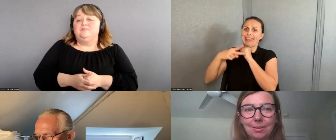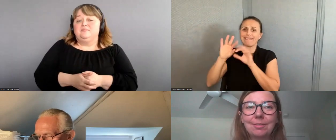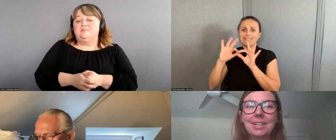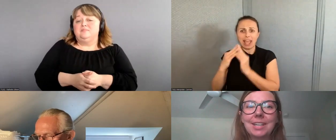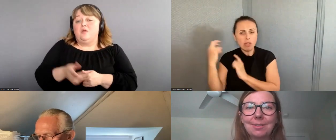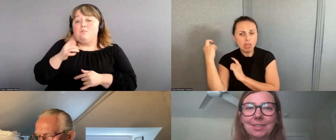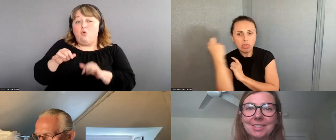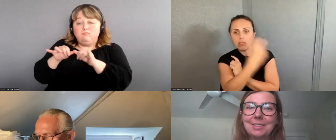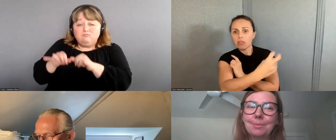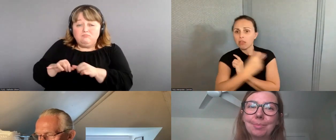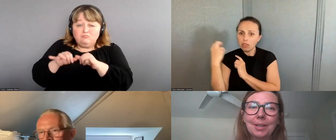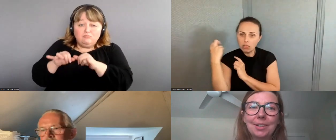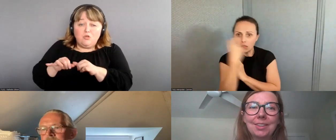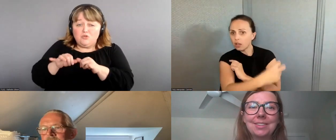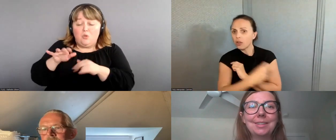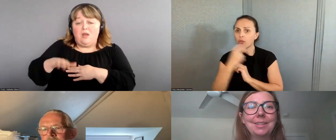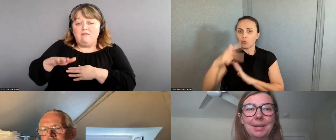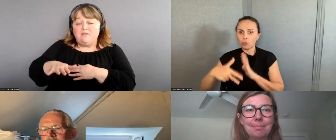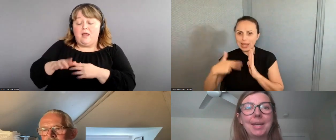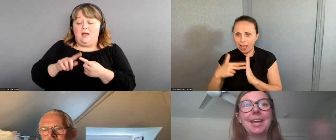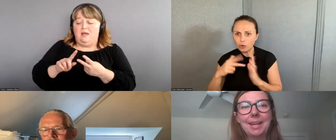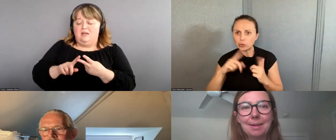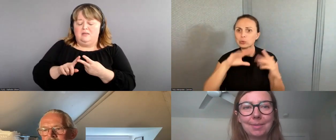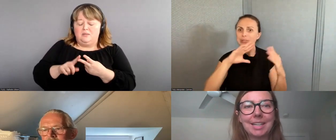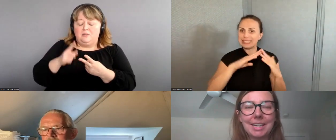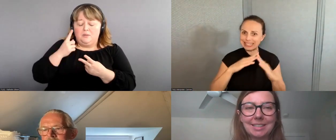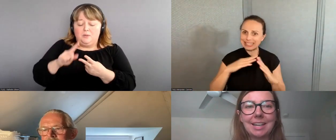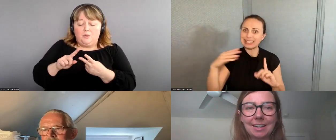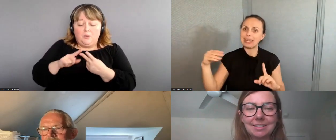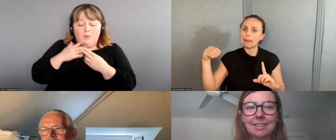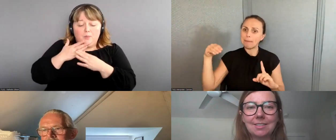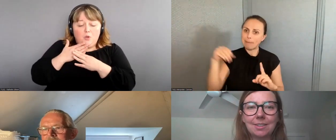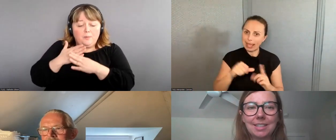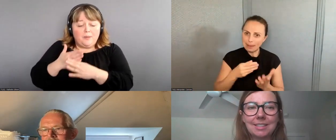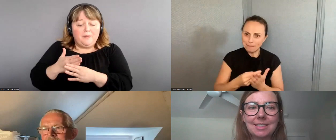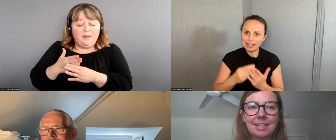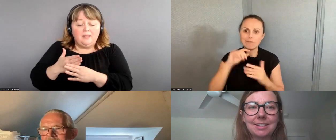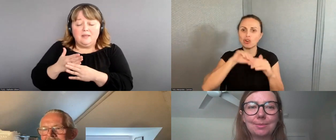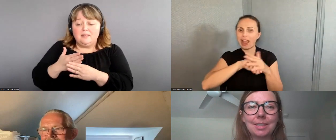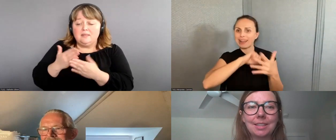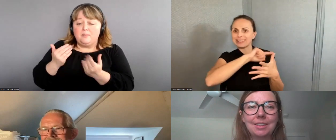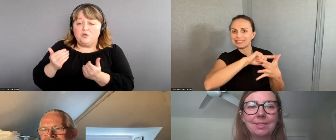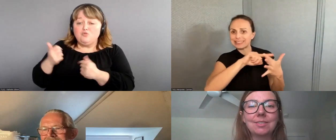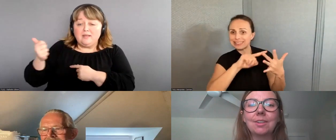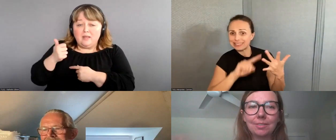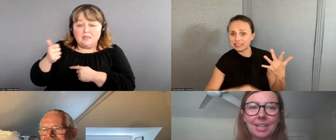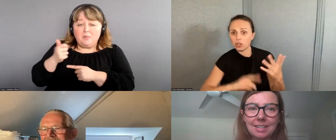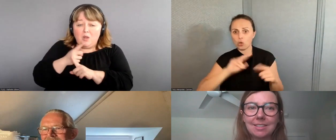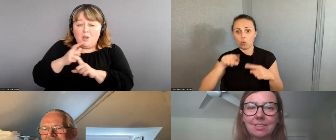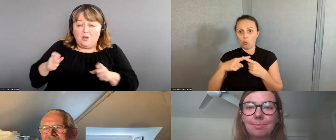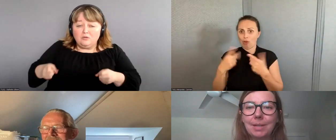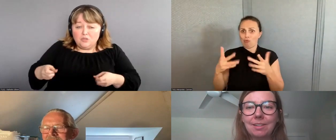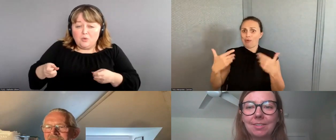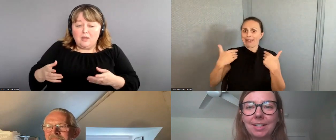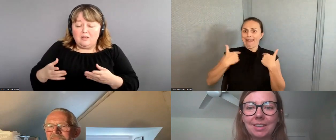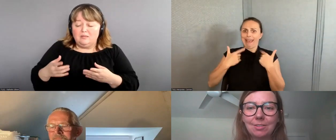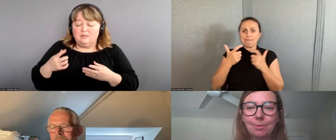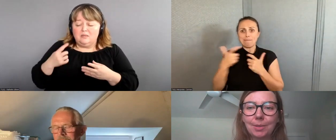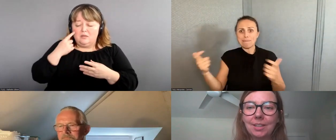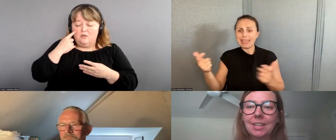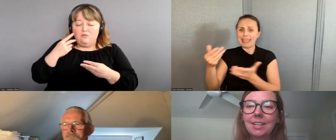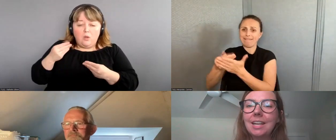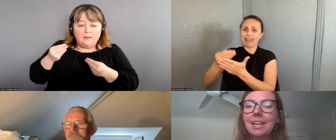travel 3 hours into Perth to, like, pay money to access all these things when there's already such a big